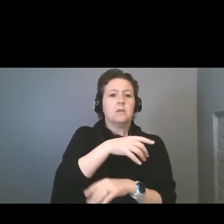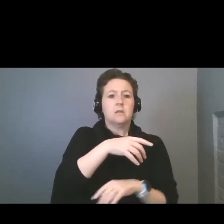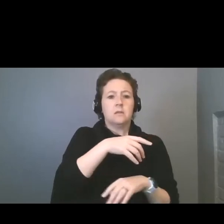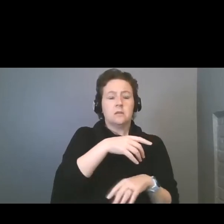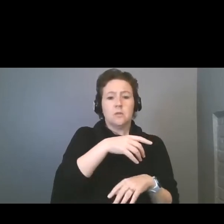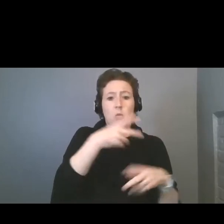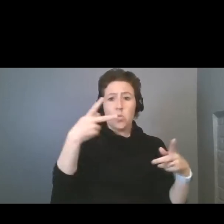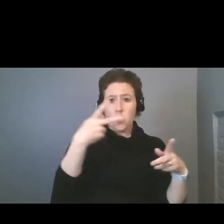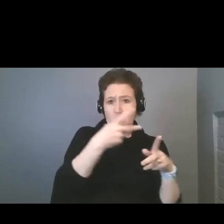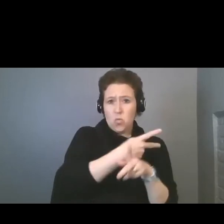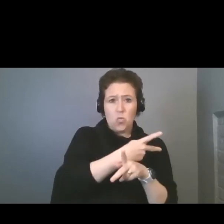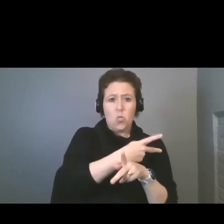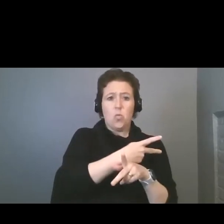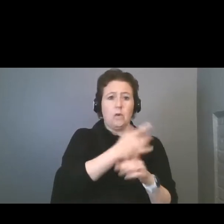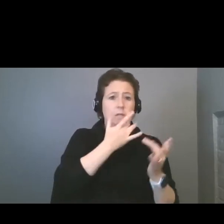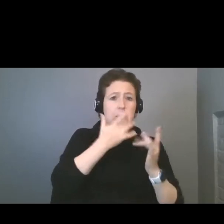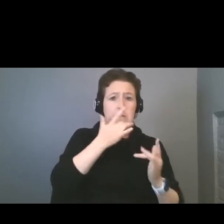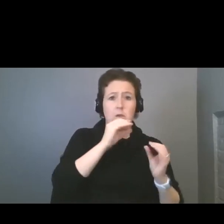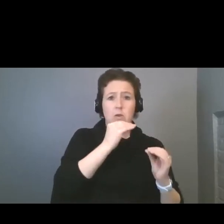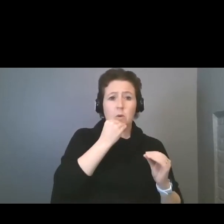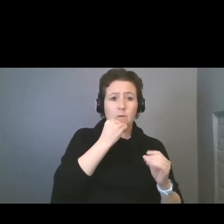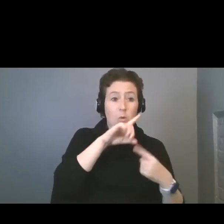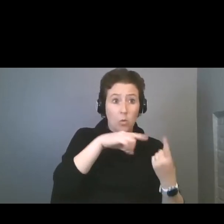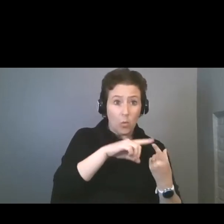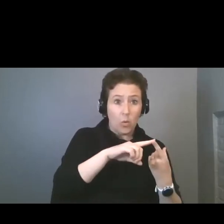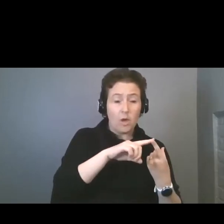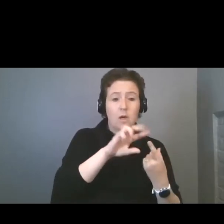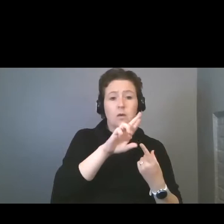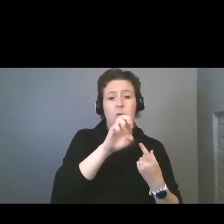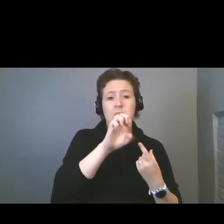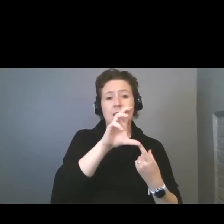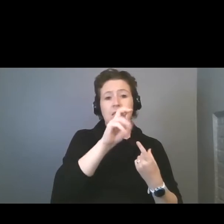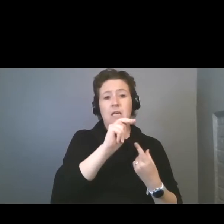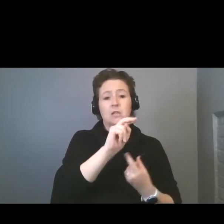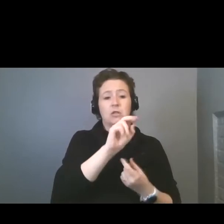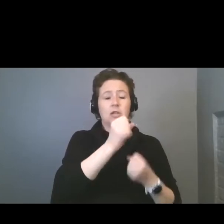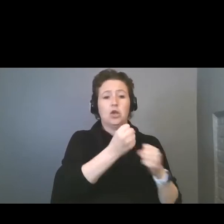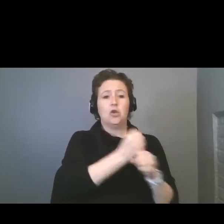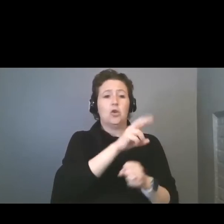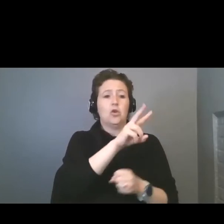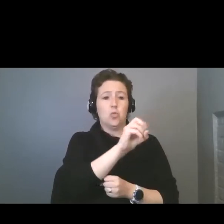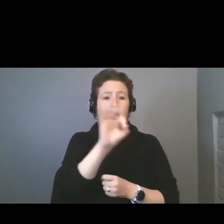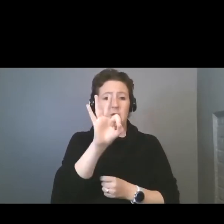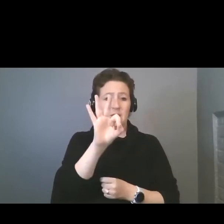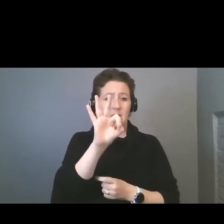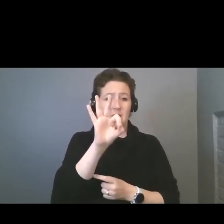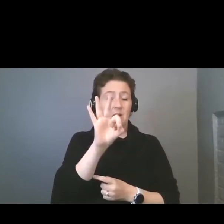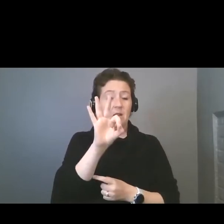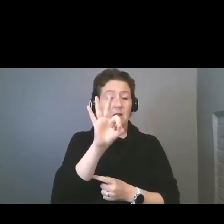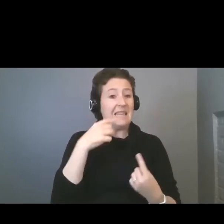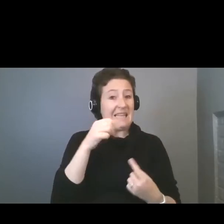during the Great Recession of 2009. And it has taken us a full 10 years to recover from that